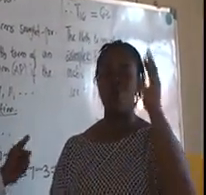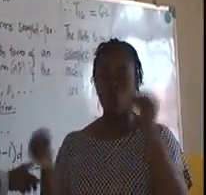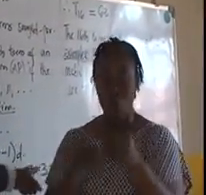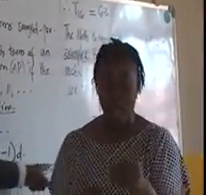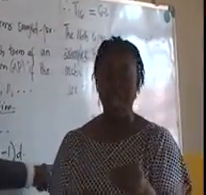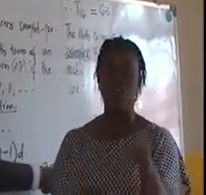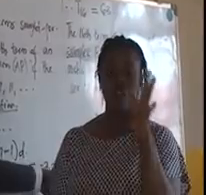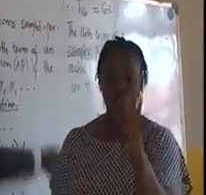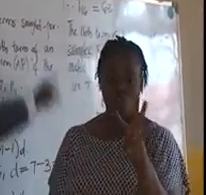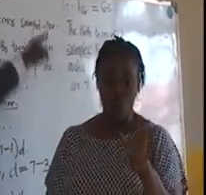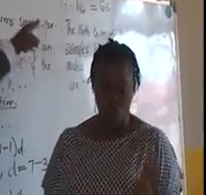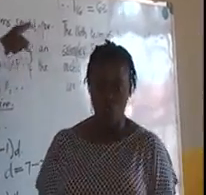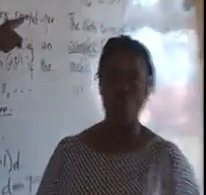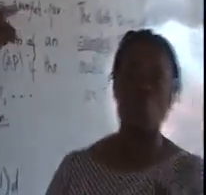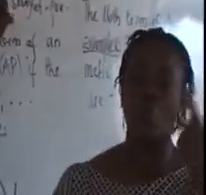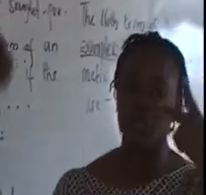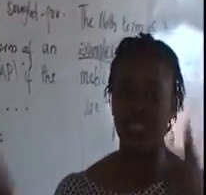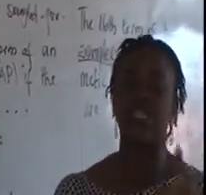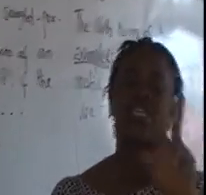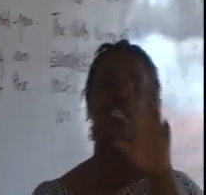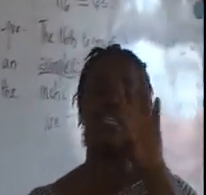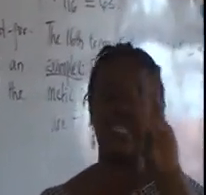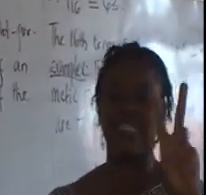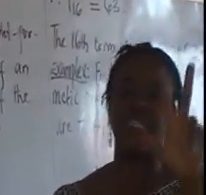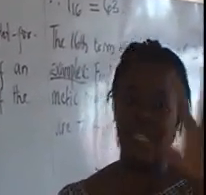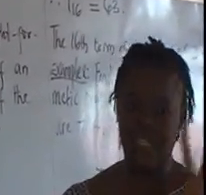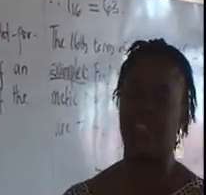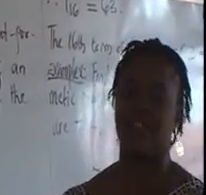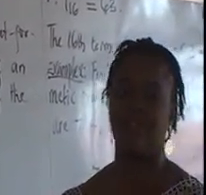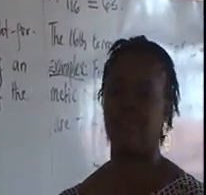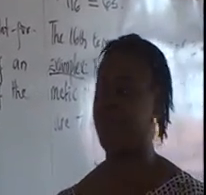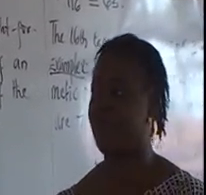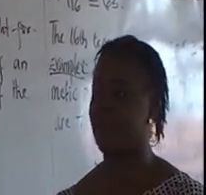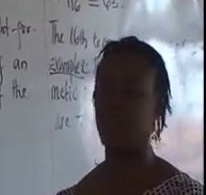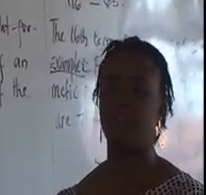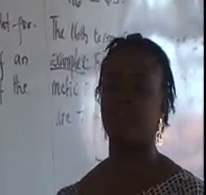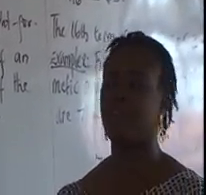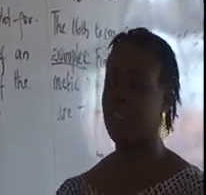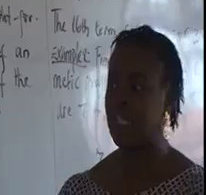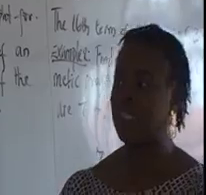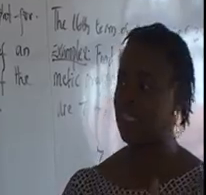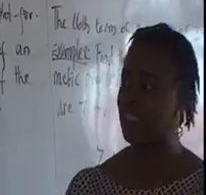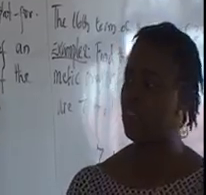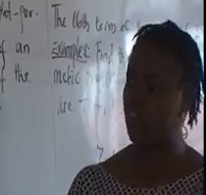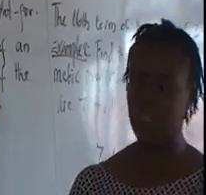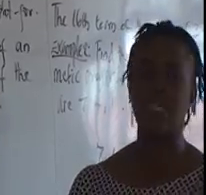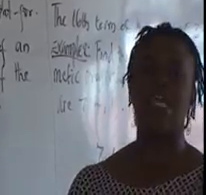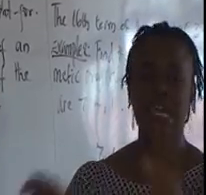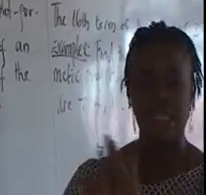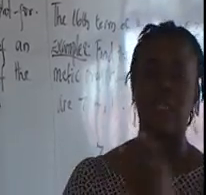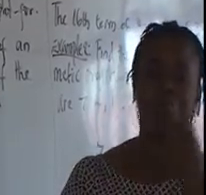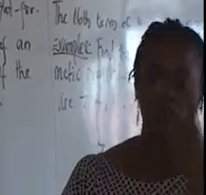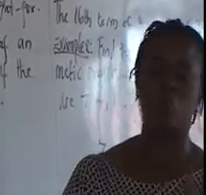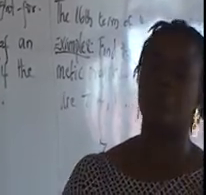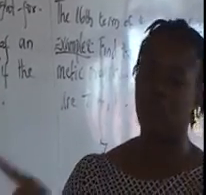4, which is the common difference, you're going to have what? 63. And that's settled. Example 2, similar.